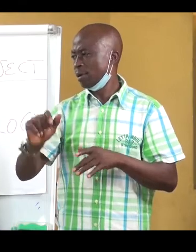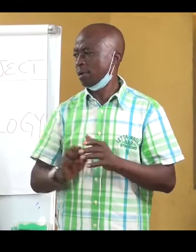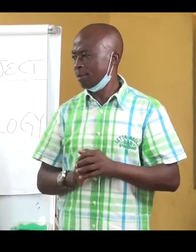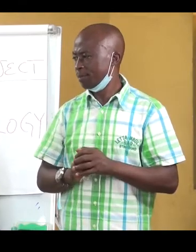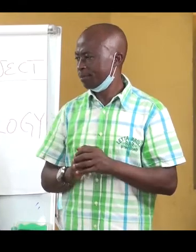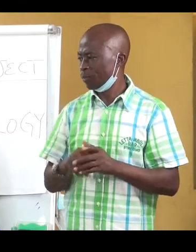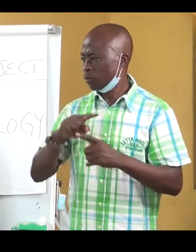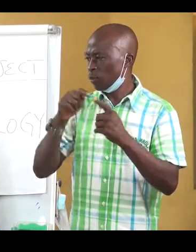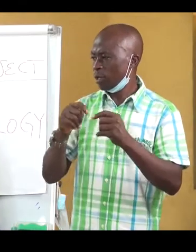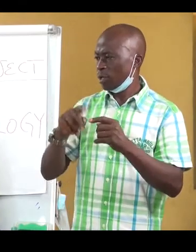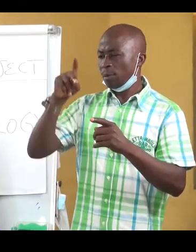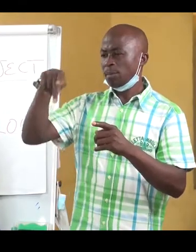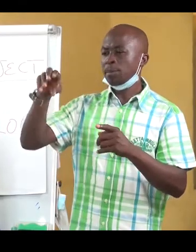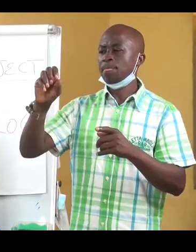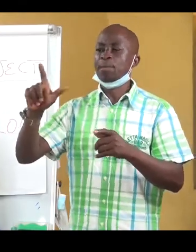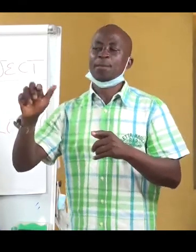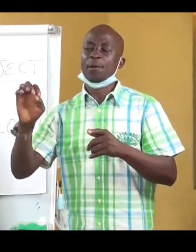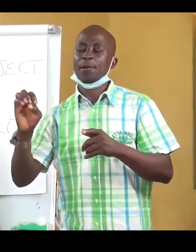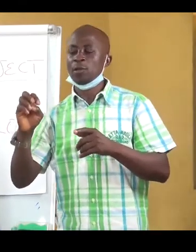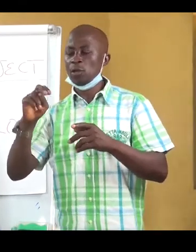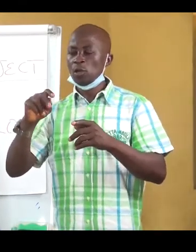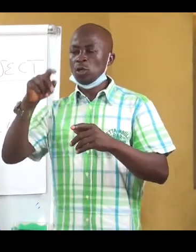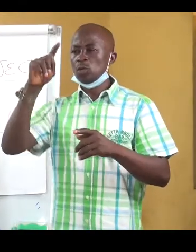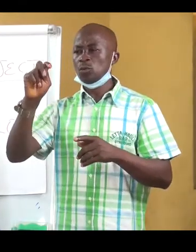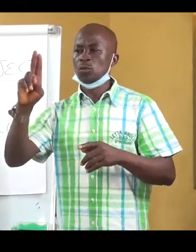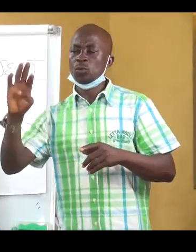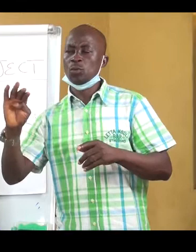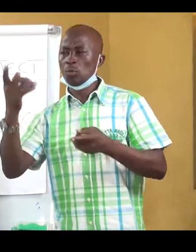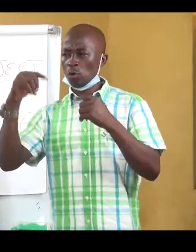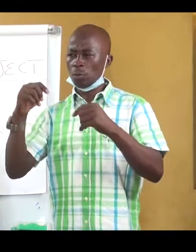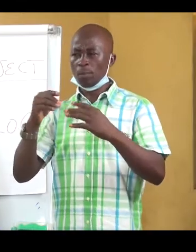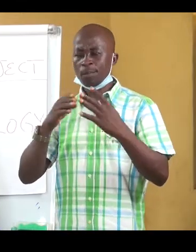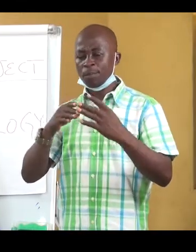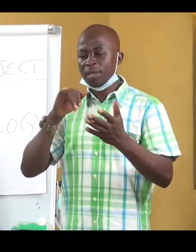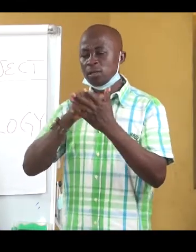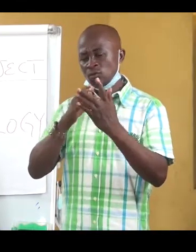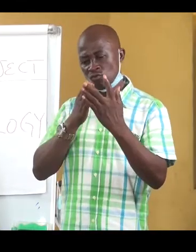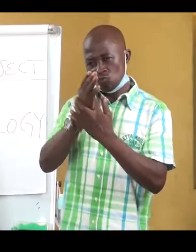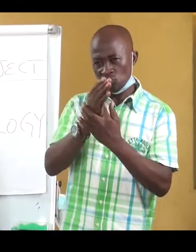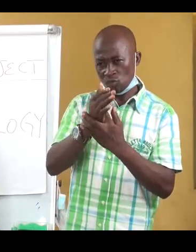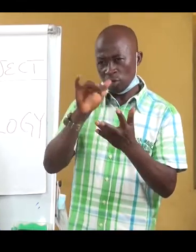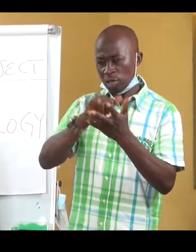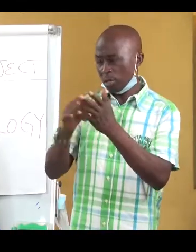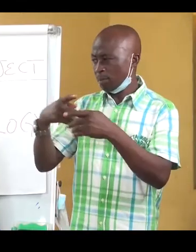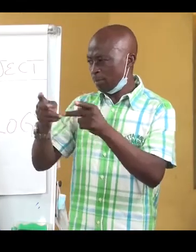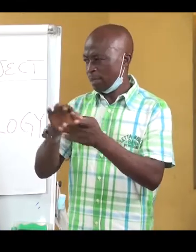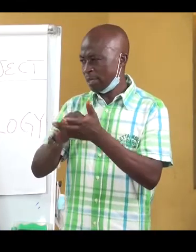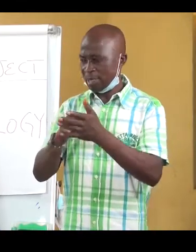comes into the ovary, it is through the microfile that it enters into the ovary to release the